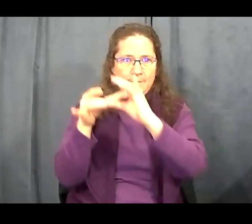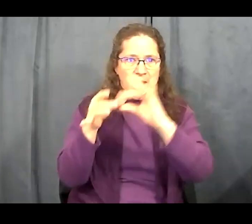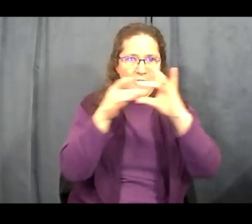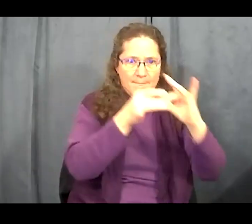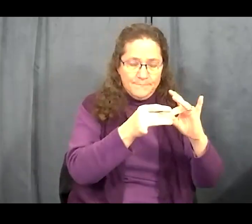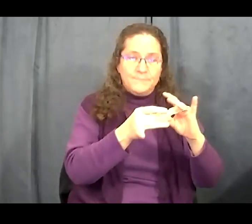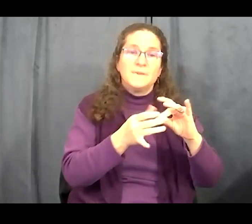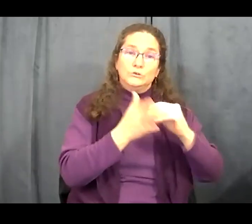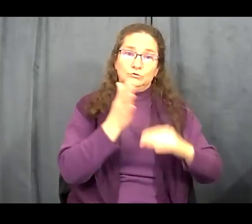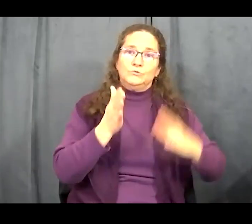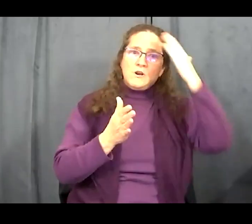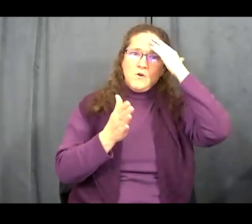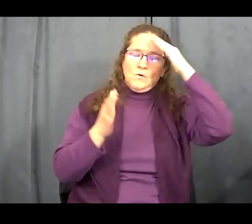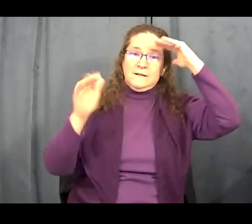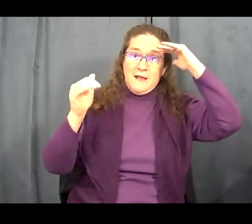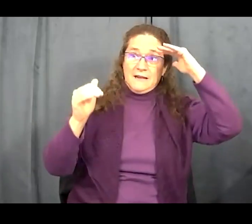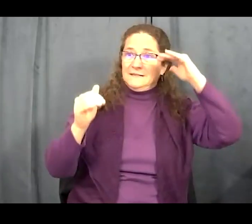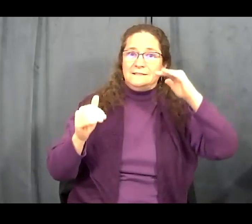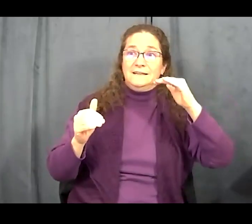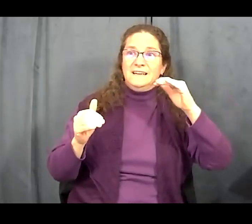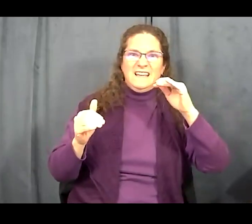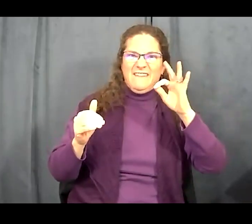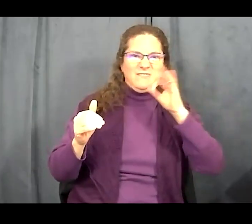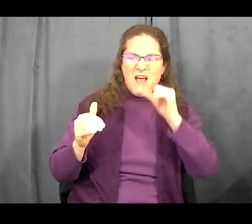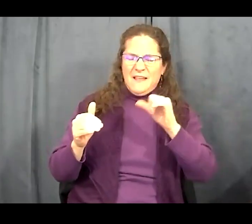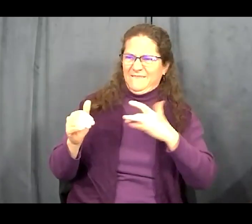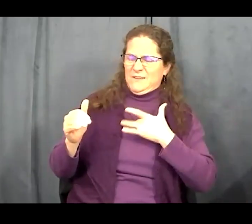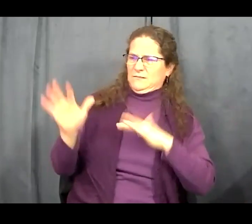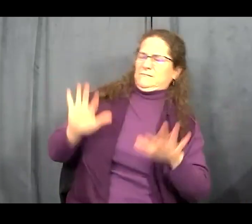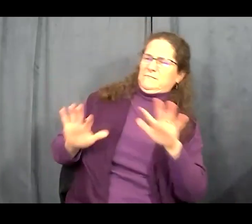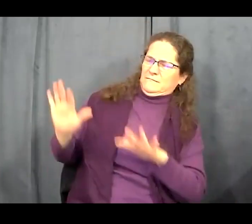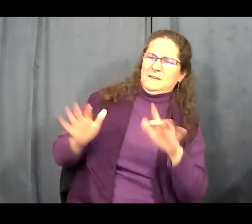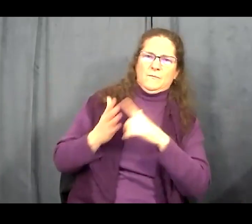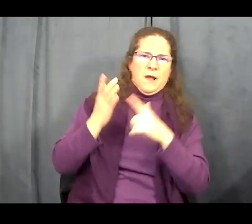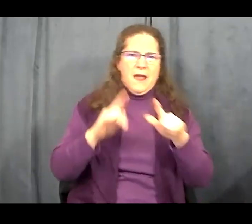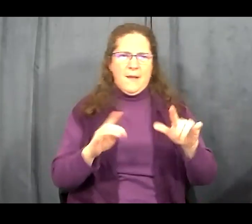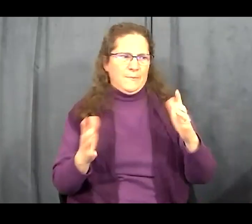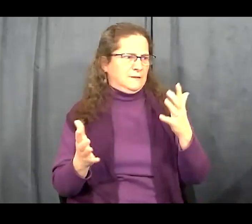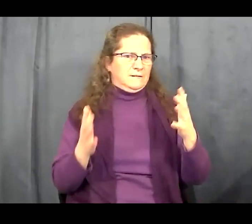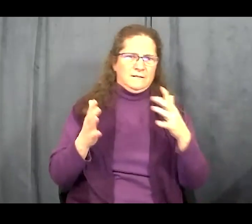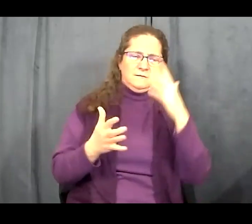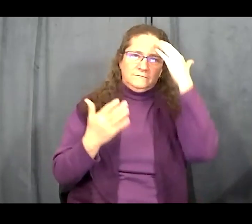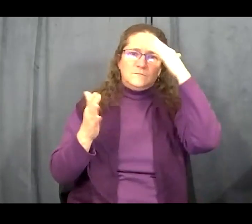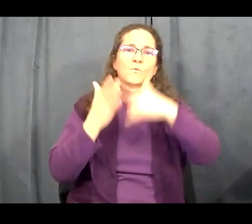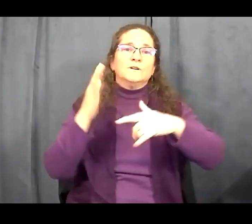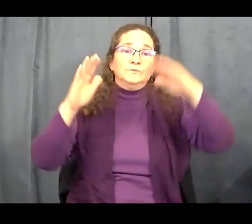how we're going to end. But if they know what that chain looks like and they get used to it, you're going to be far better off.